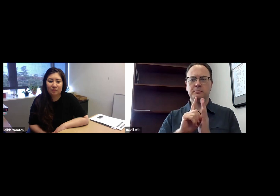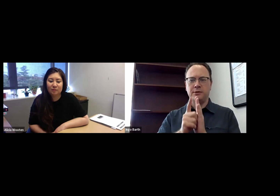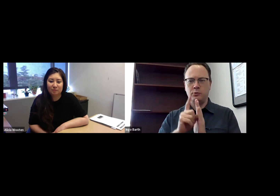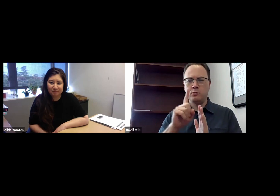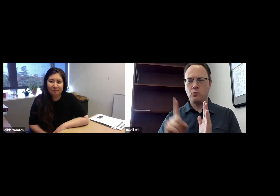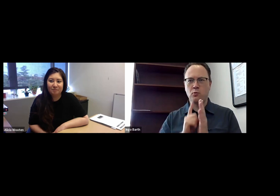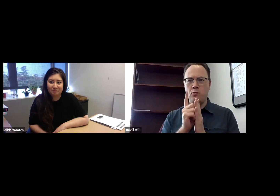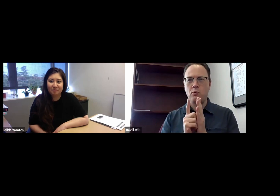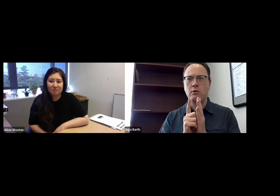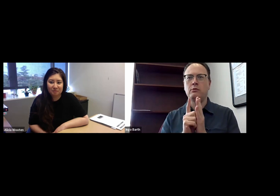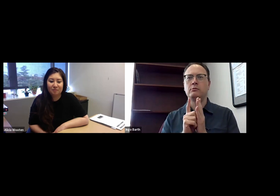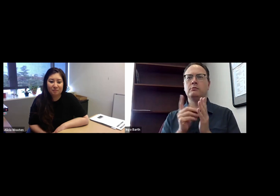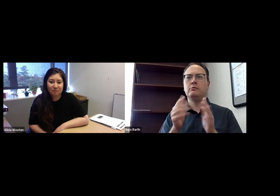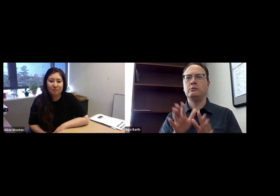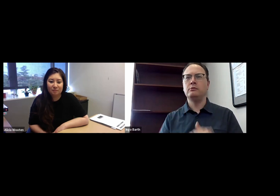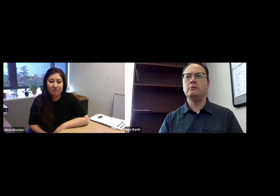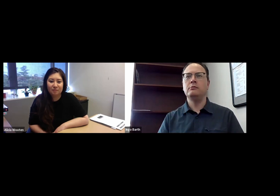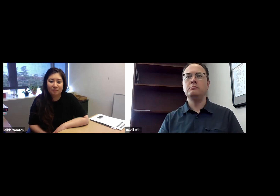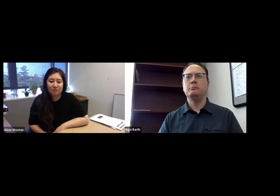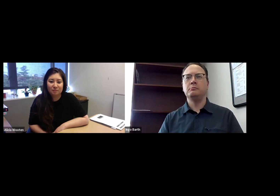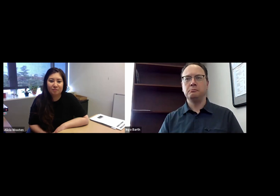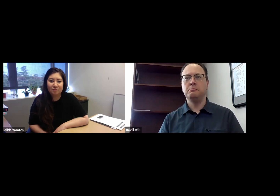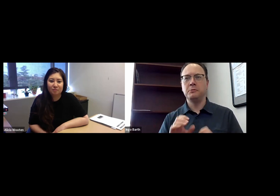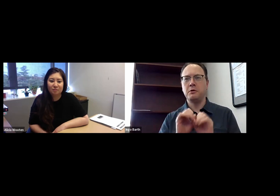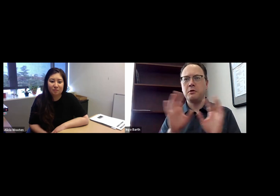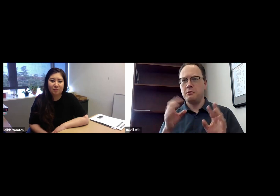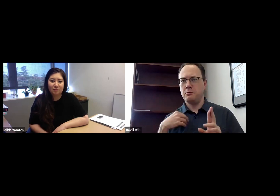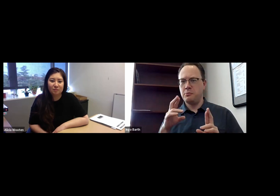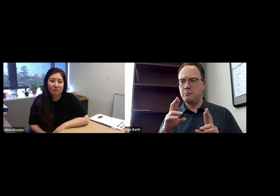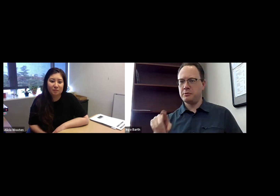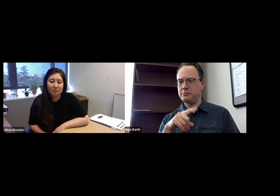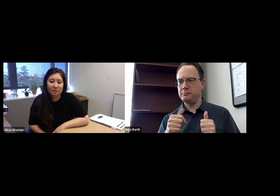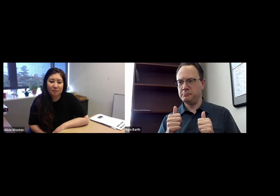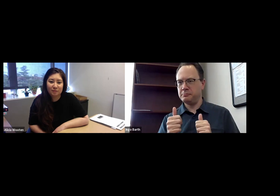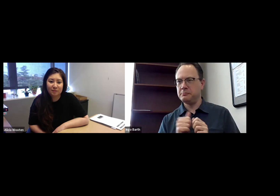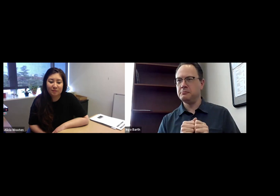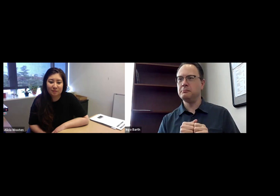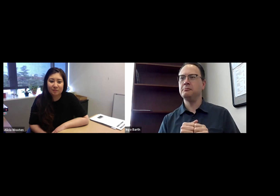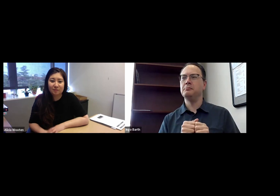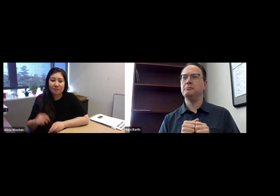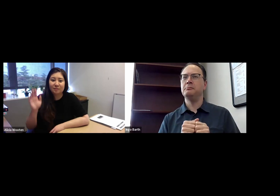We do have a time limit of 1 hour, 60 minutes.